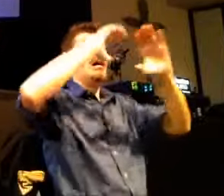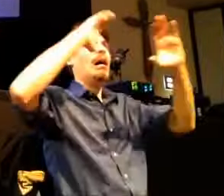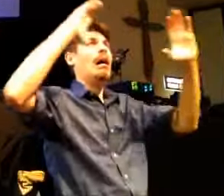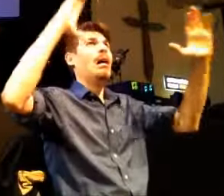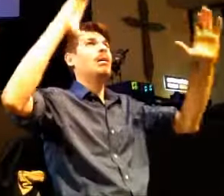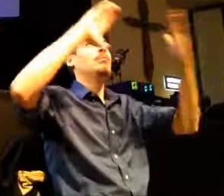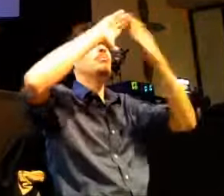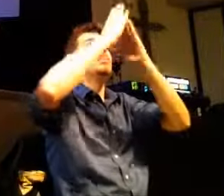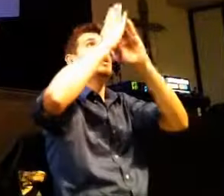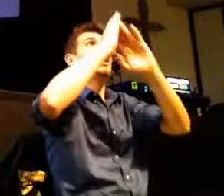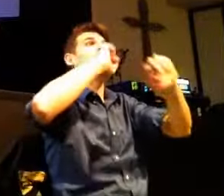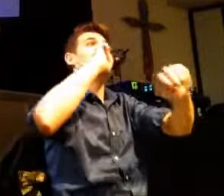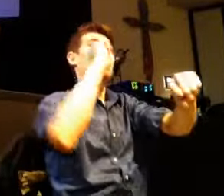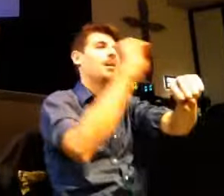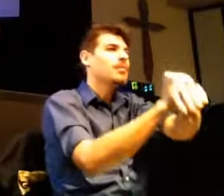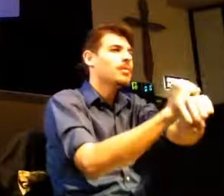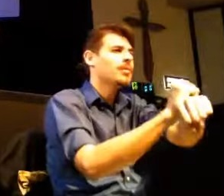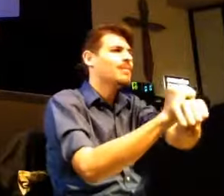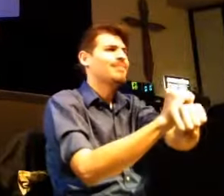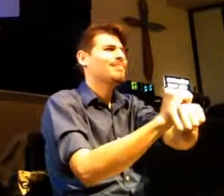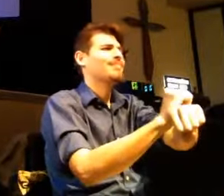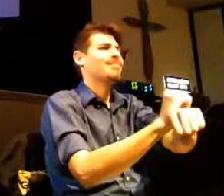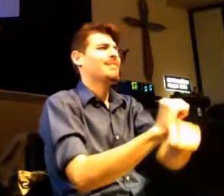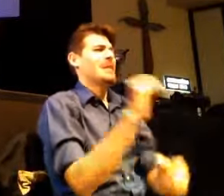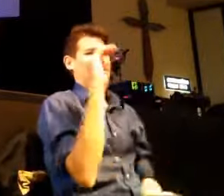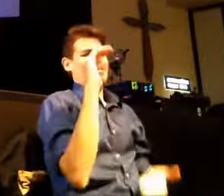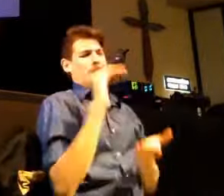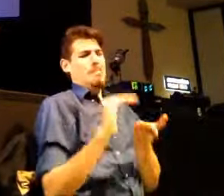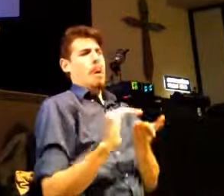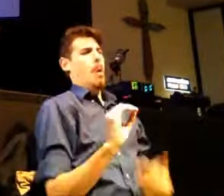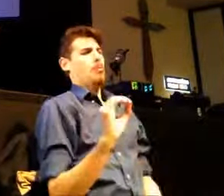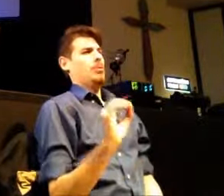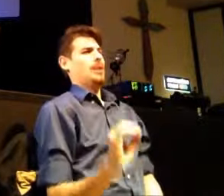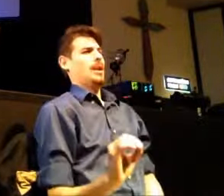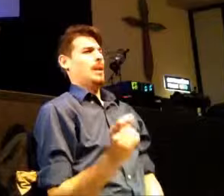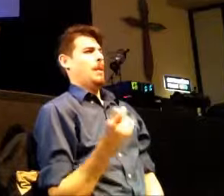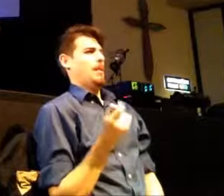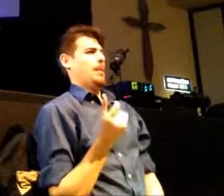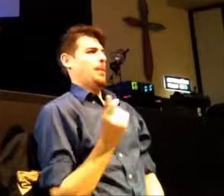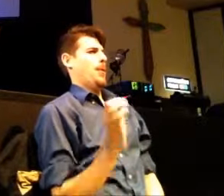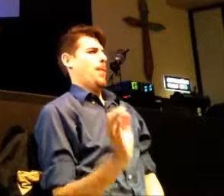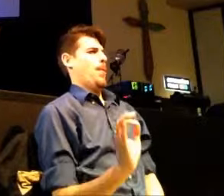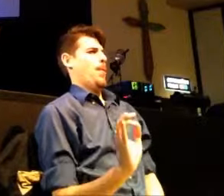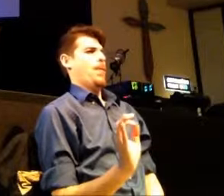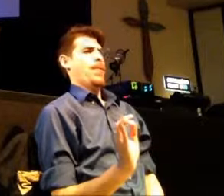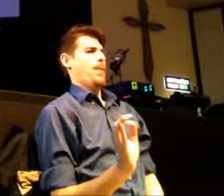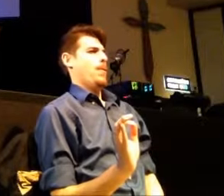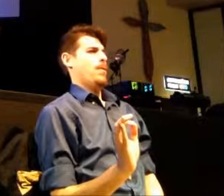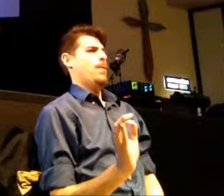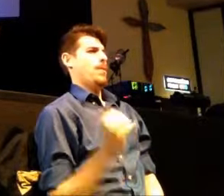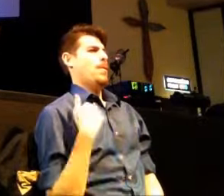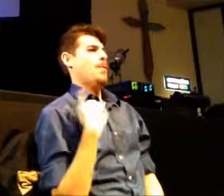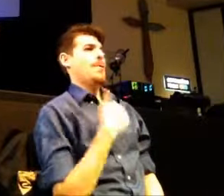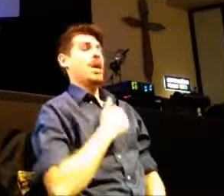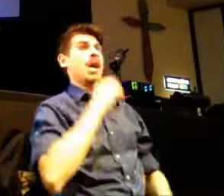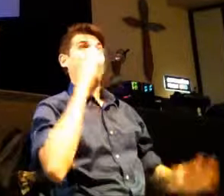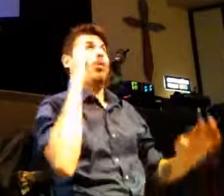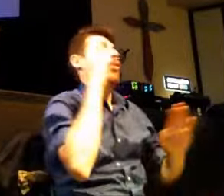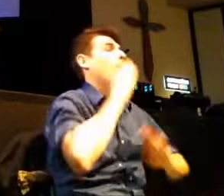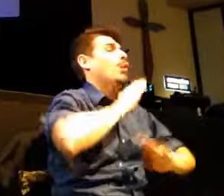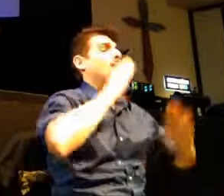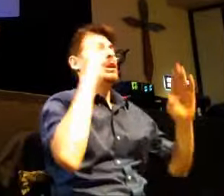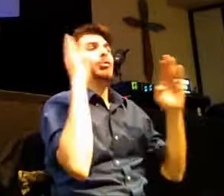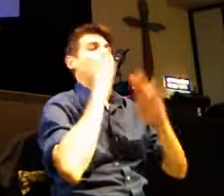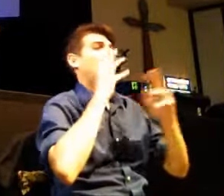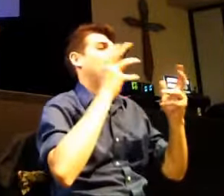them when we, have anxiety and go over them. This past week or whatever, right after Christmas, I woke up in the morning